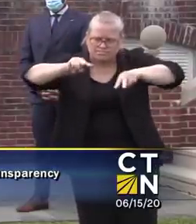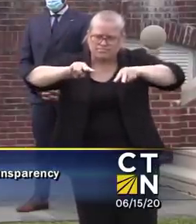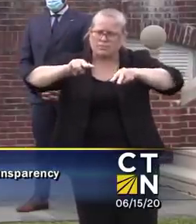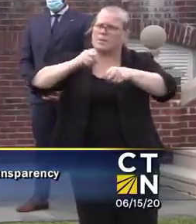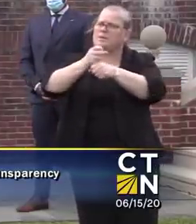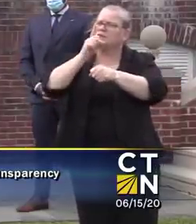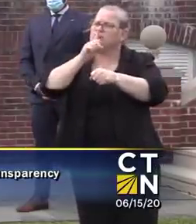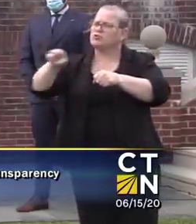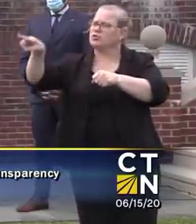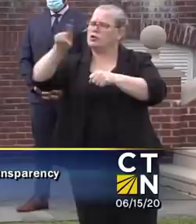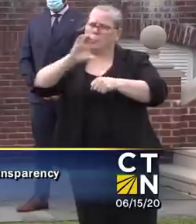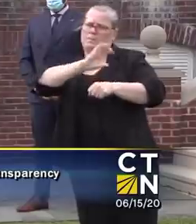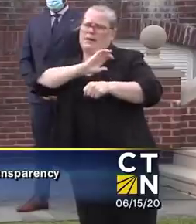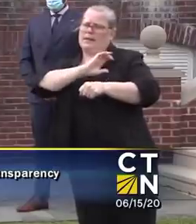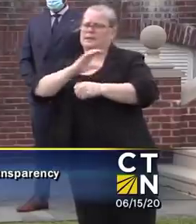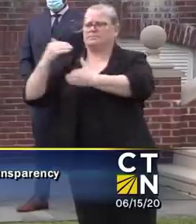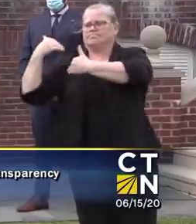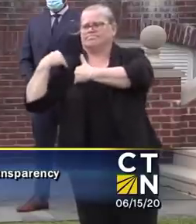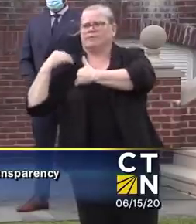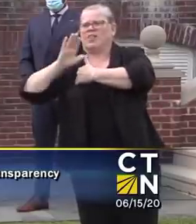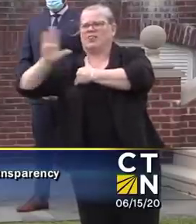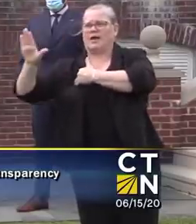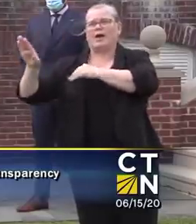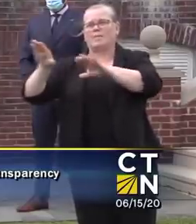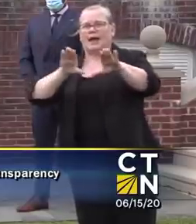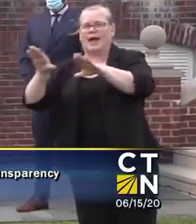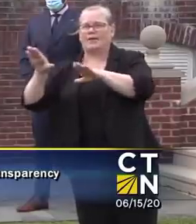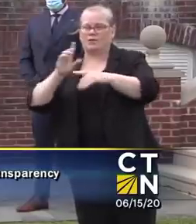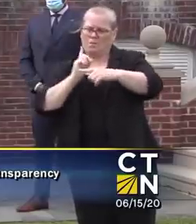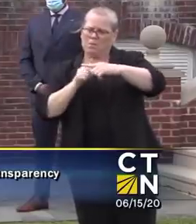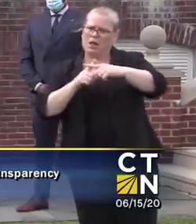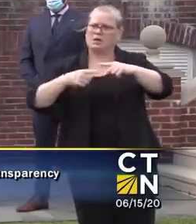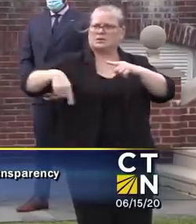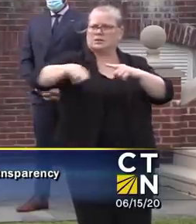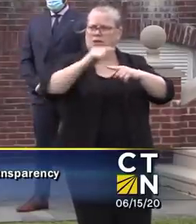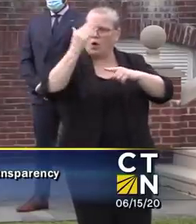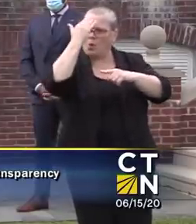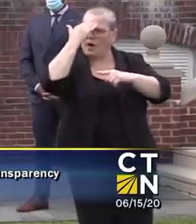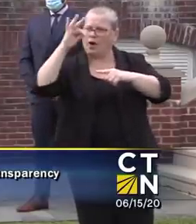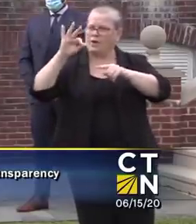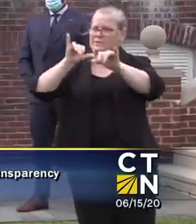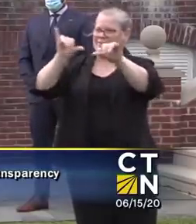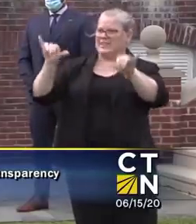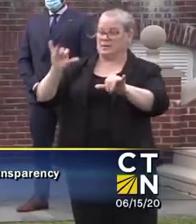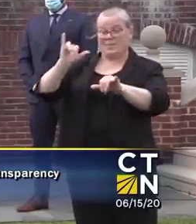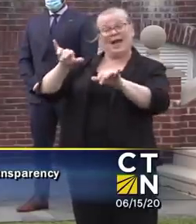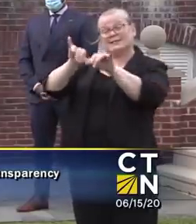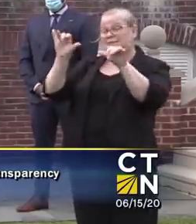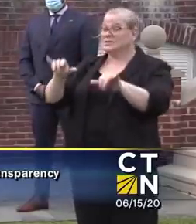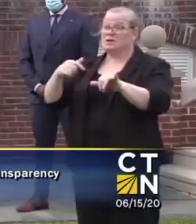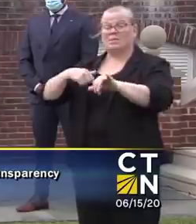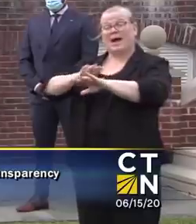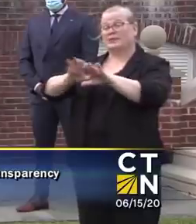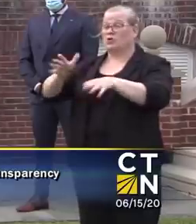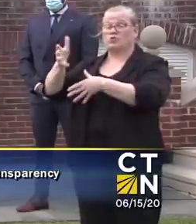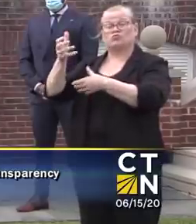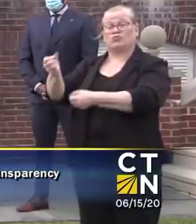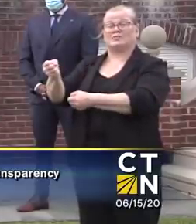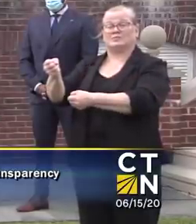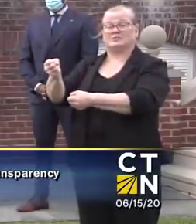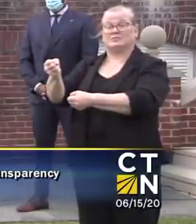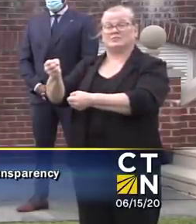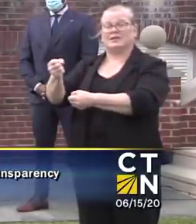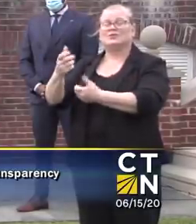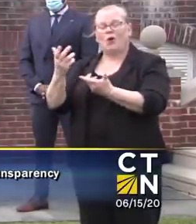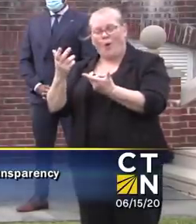on, the inner workings of this system that we just don't trust, right? So it's cute that we have recruitment